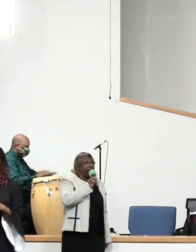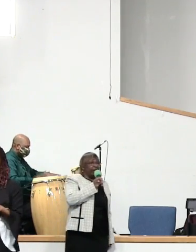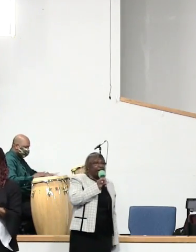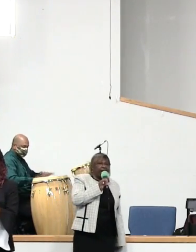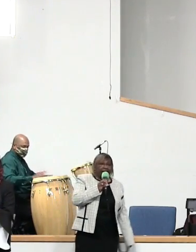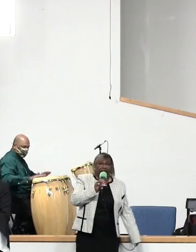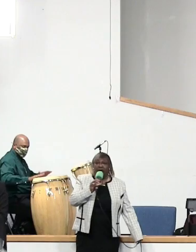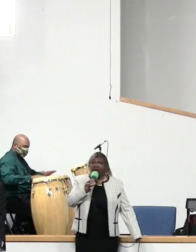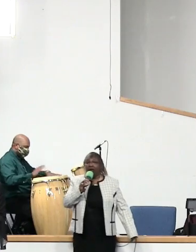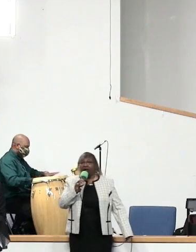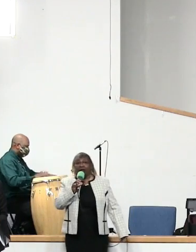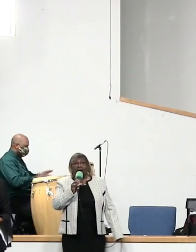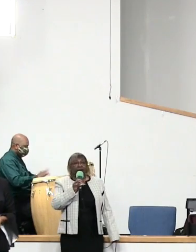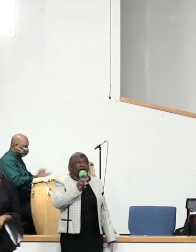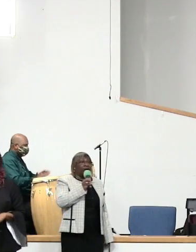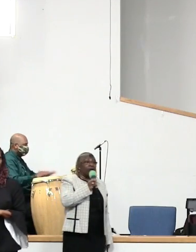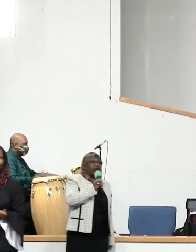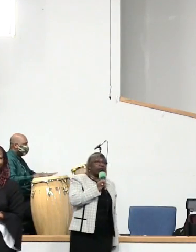when I